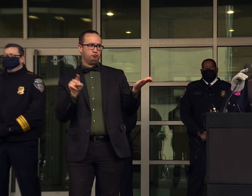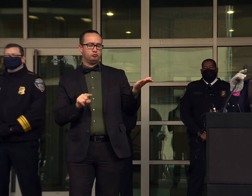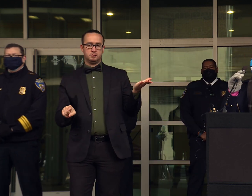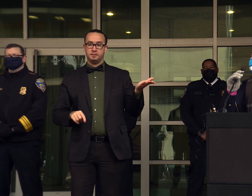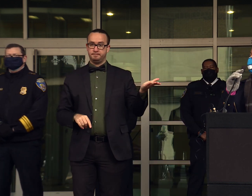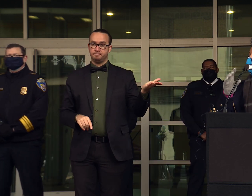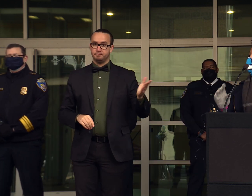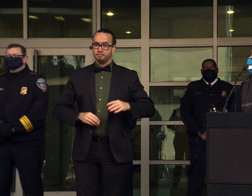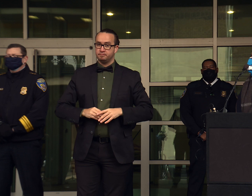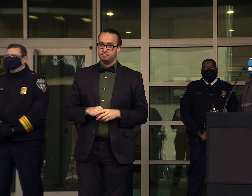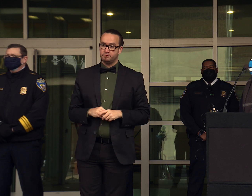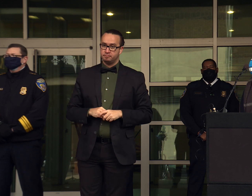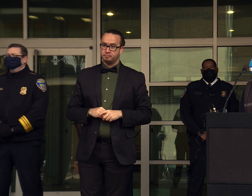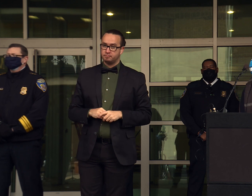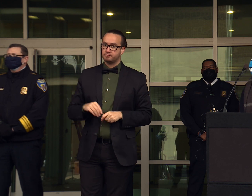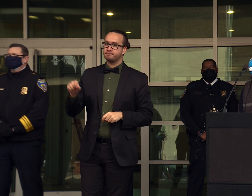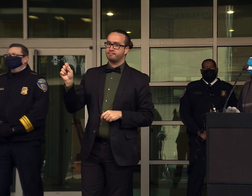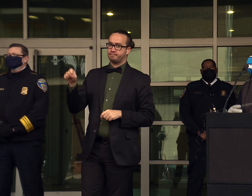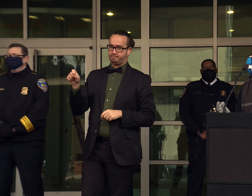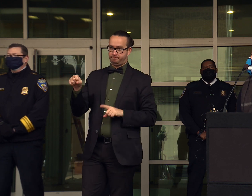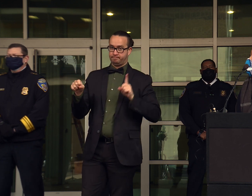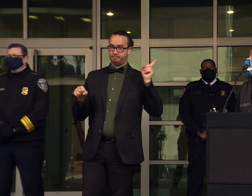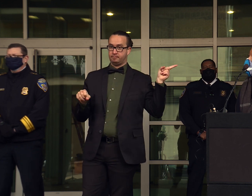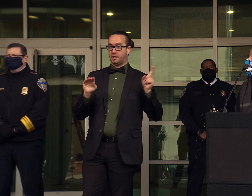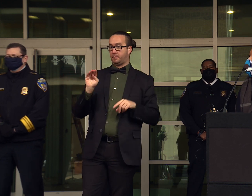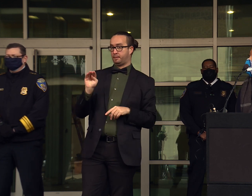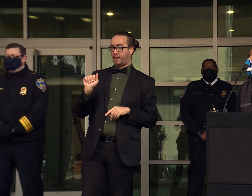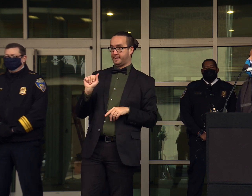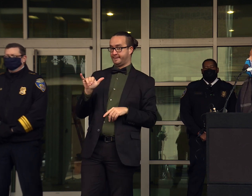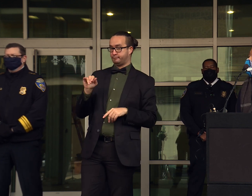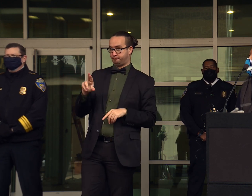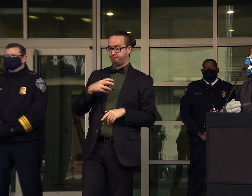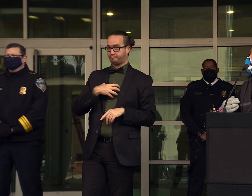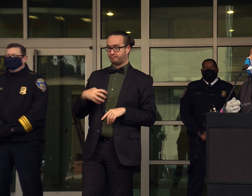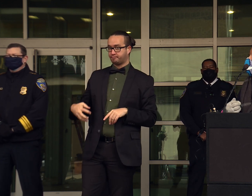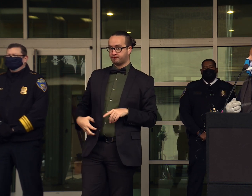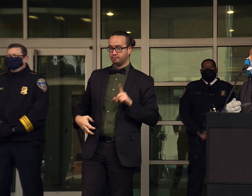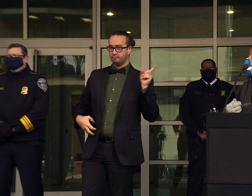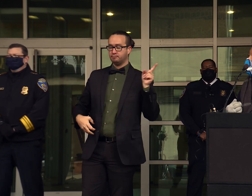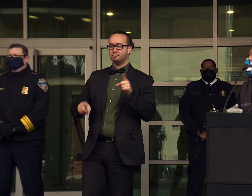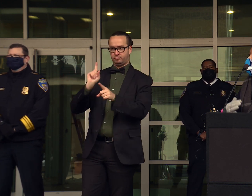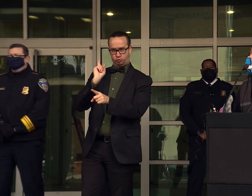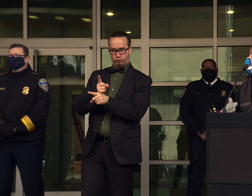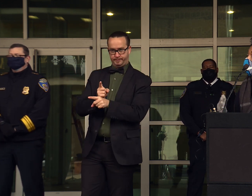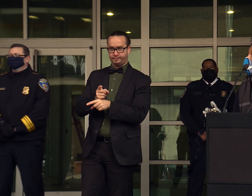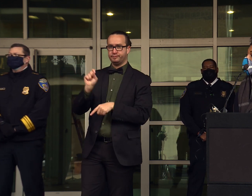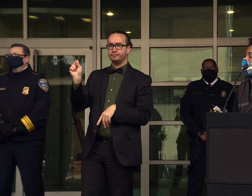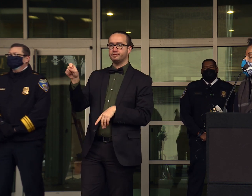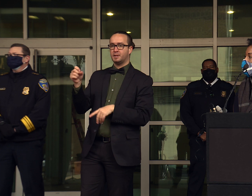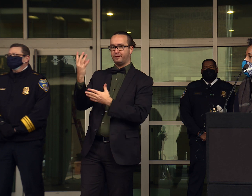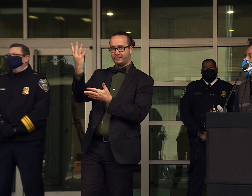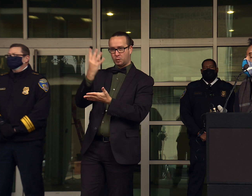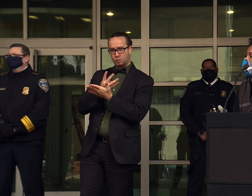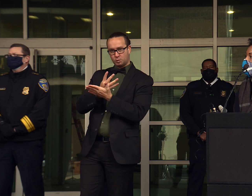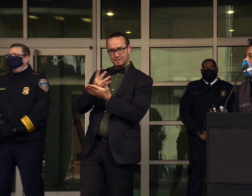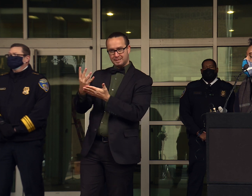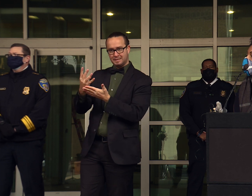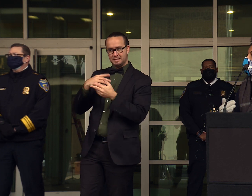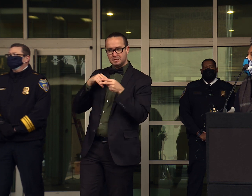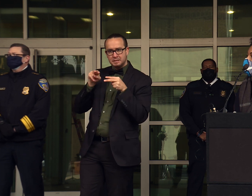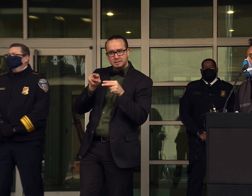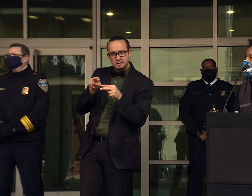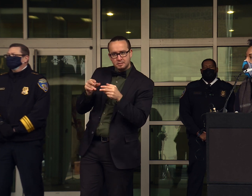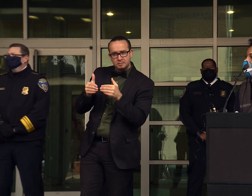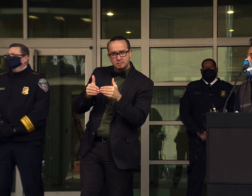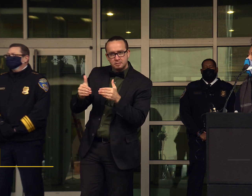No, as Mayor Scott mentioned, we do like to give the data at least 4 weeks. Again, we're obviously cautiously optimistic about what we're seeing with